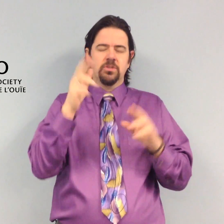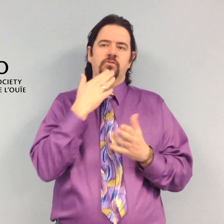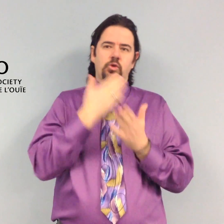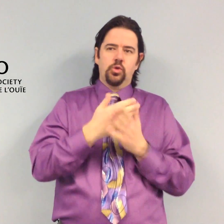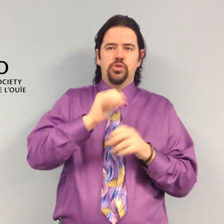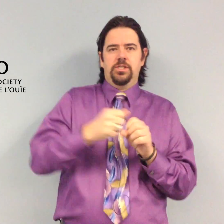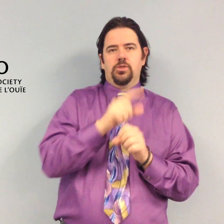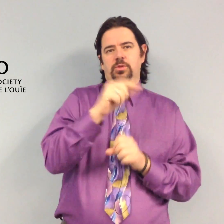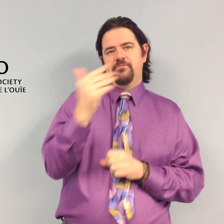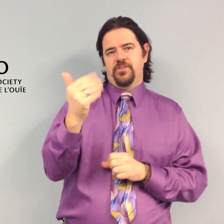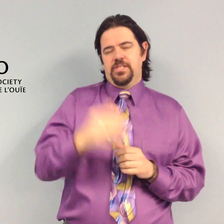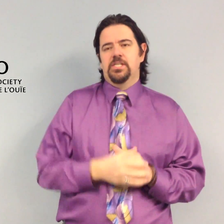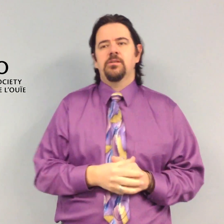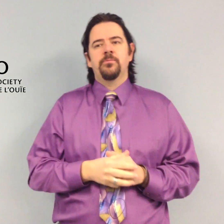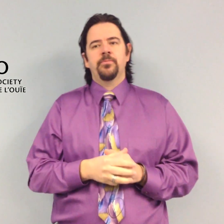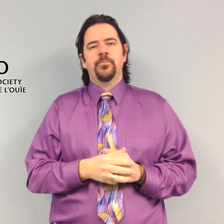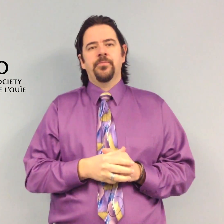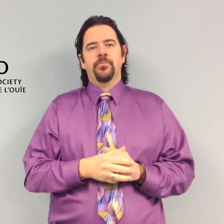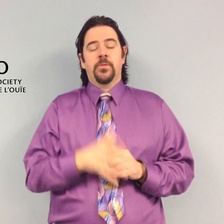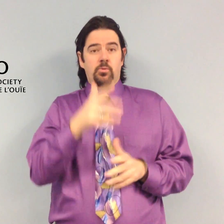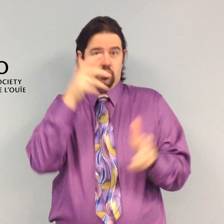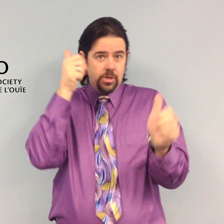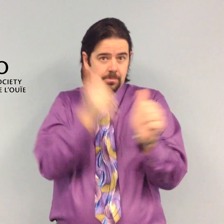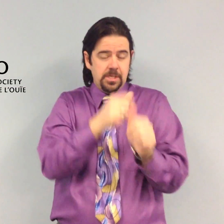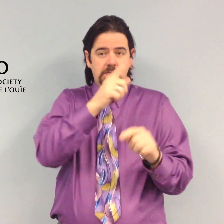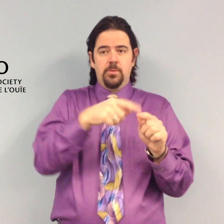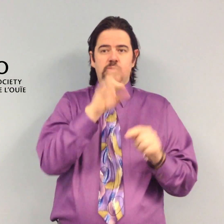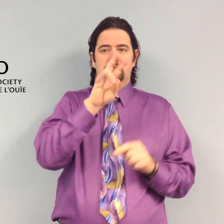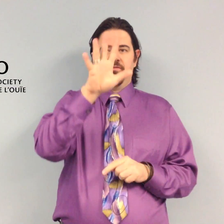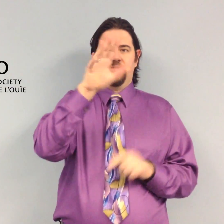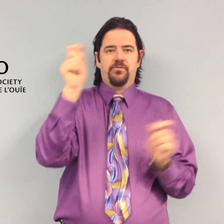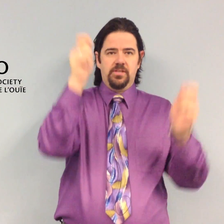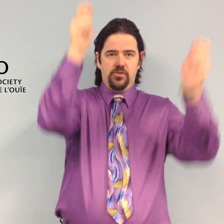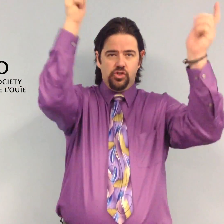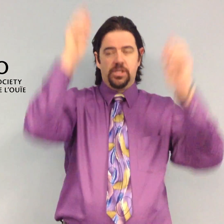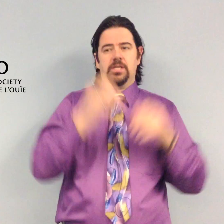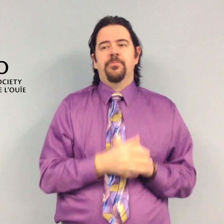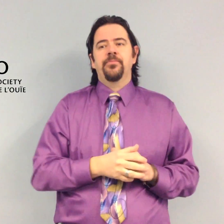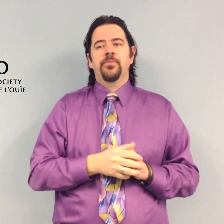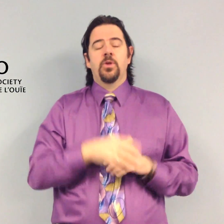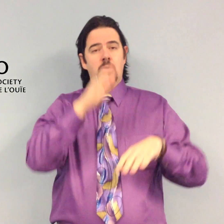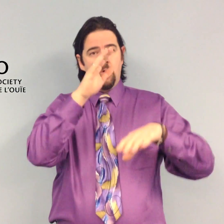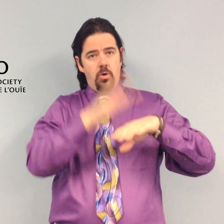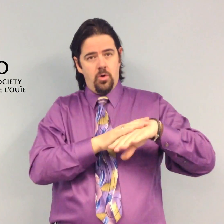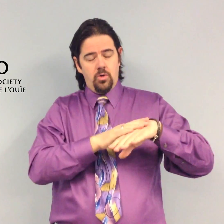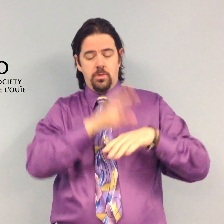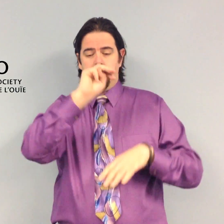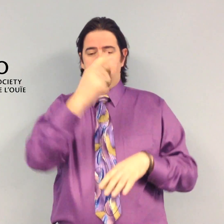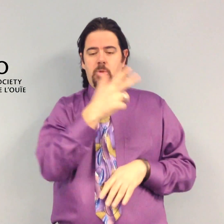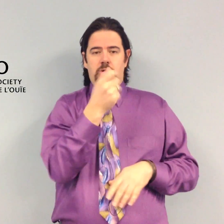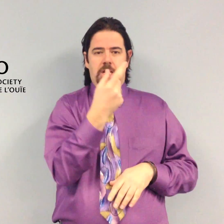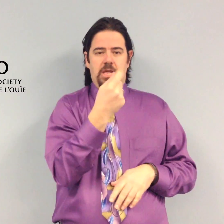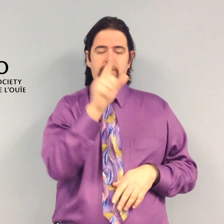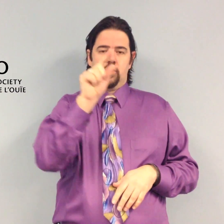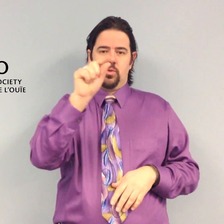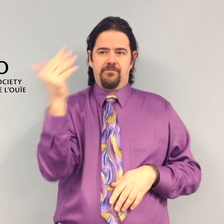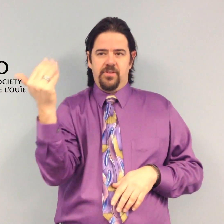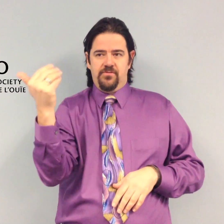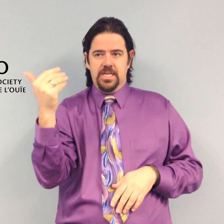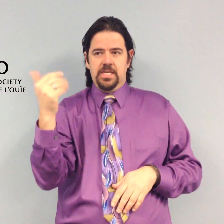The New Year brings with it new challenges and many exciting opportunities, and we hope it's a great year for all of us. An Update